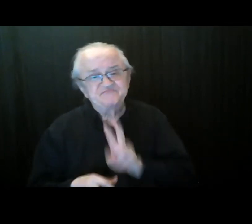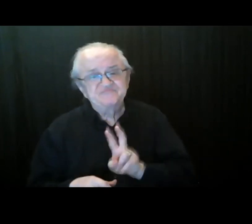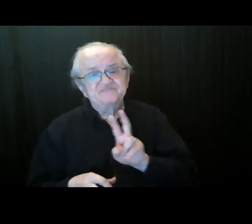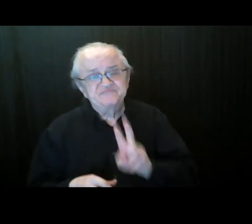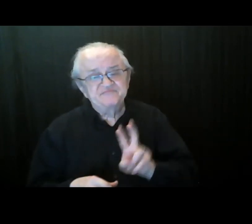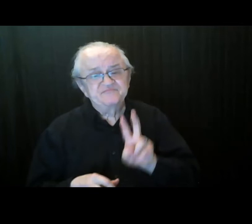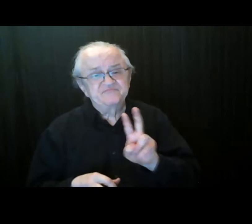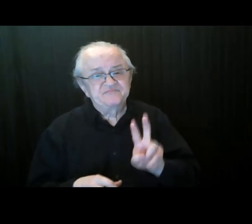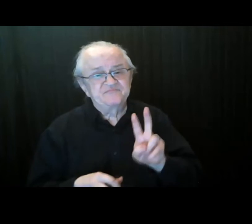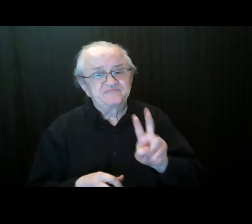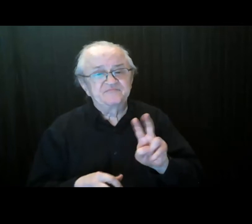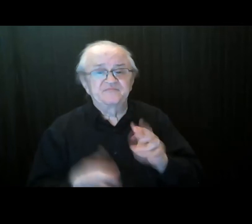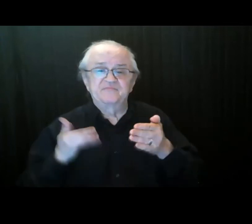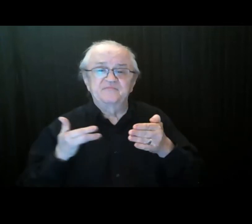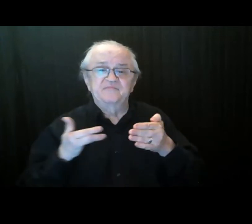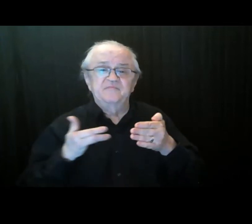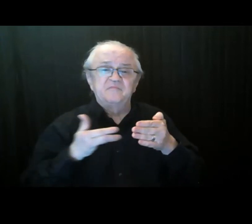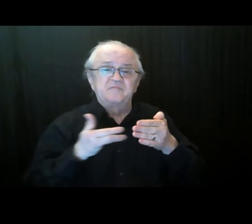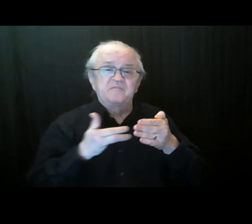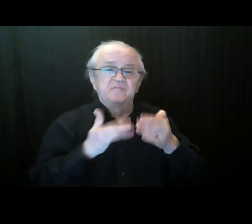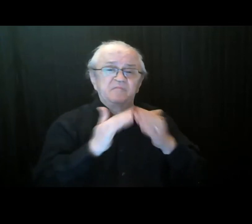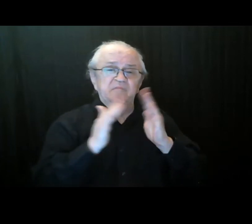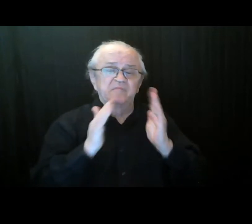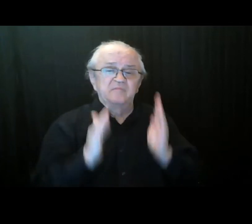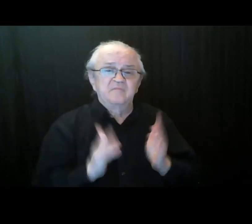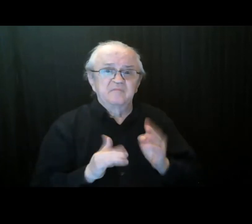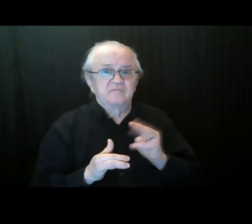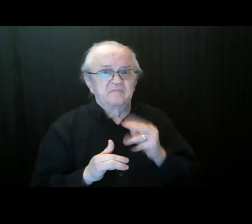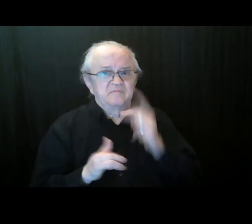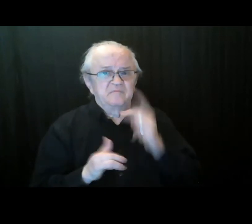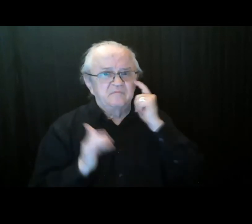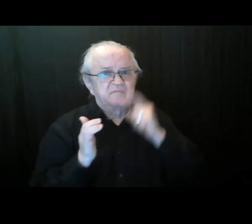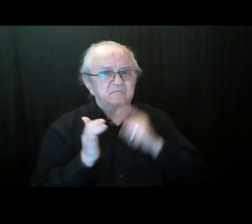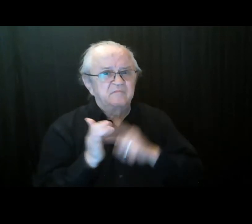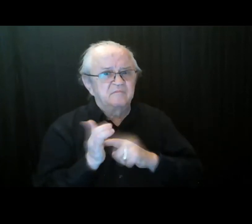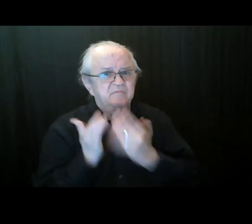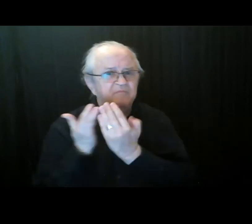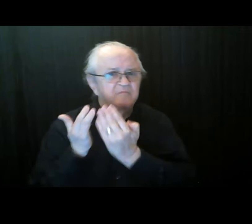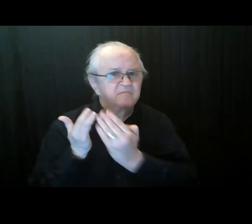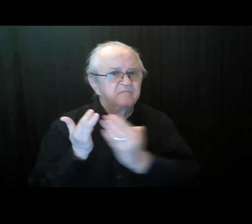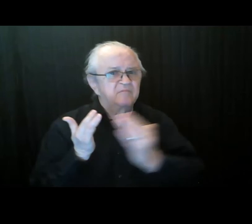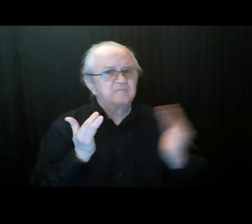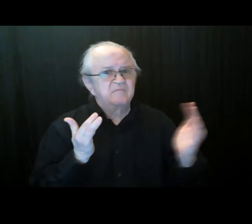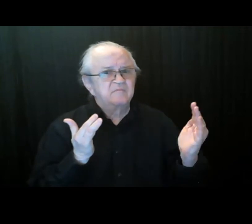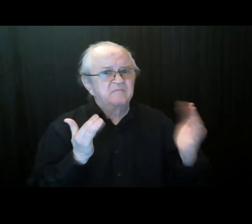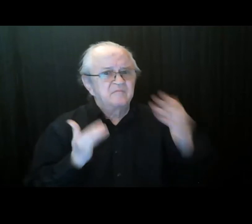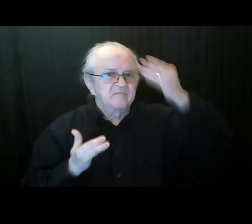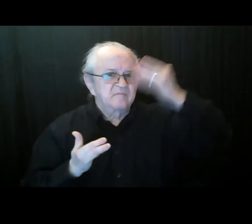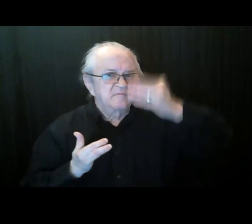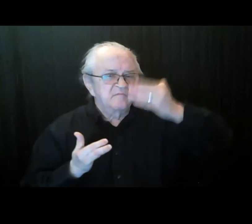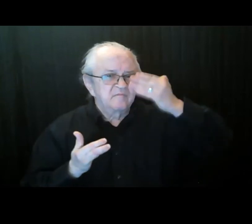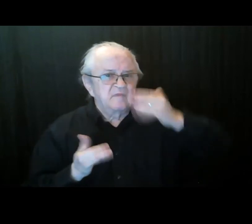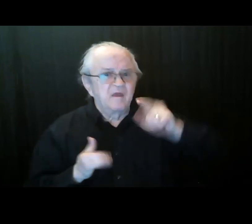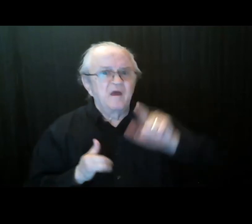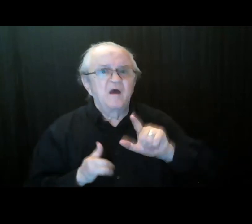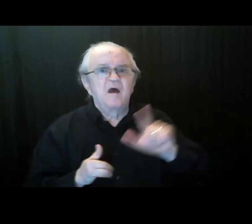cottage, Michael noticed that the front door was wide open and he thought, has Laura gone out? Oh no, but